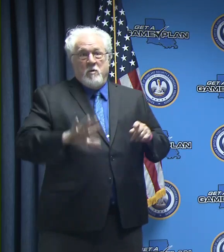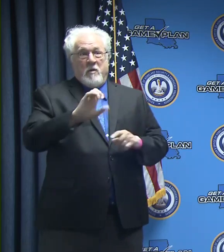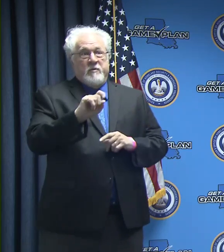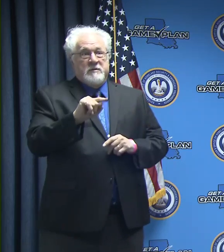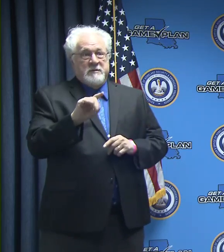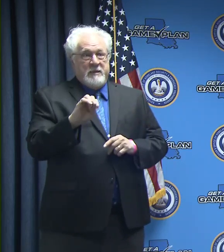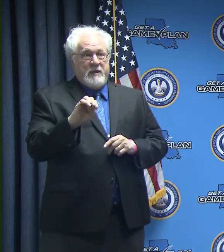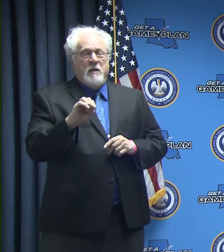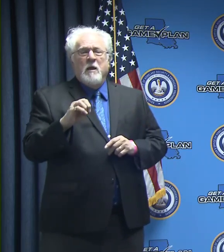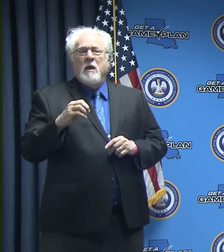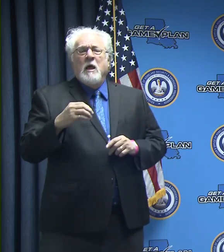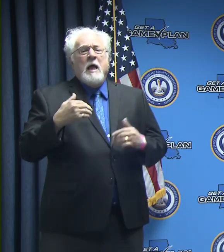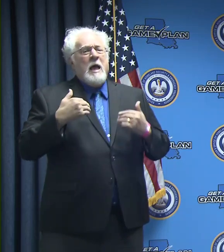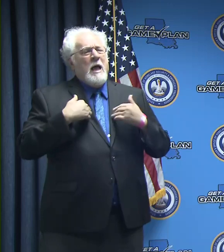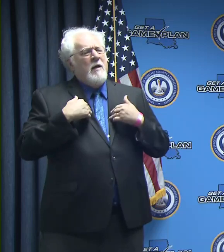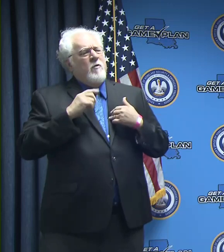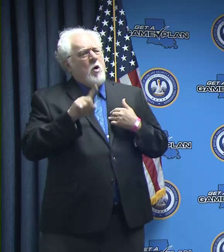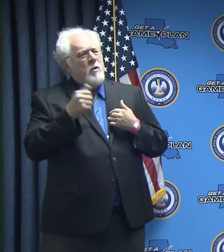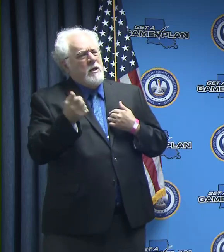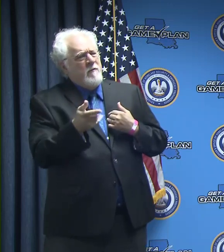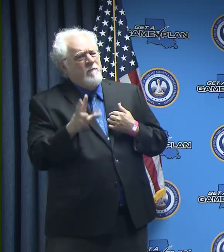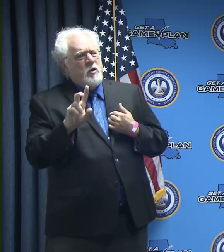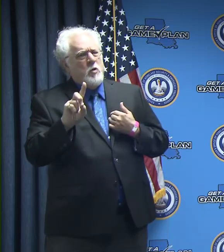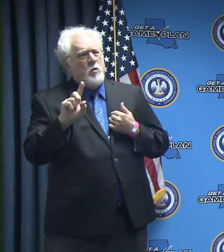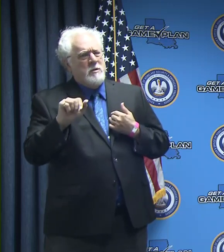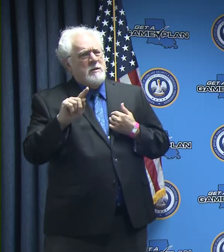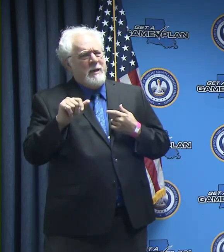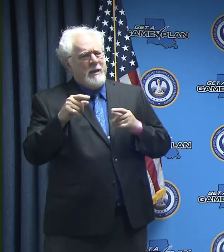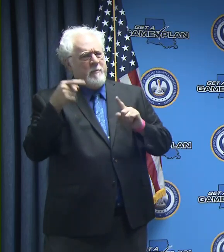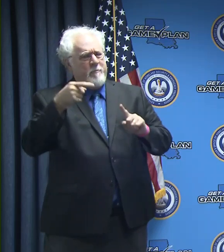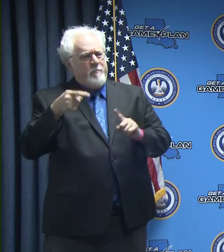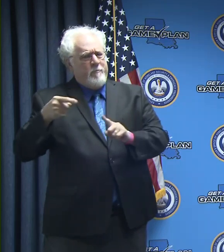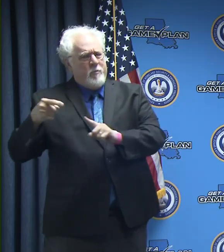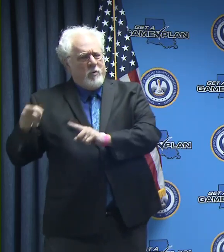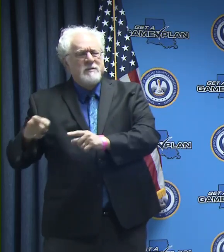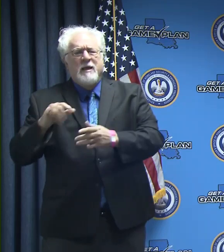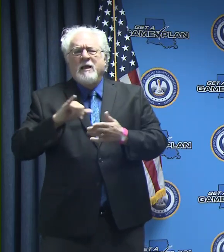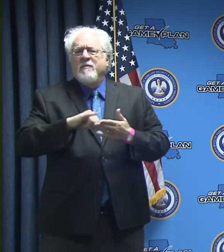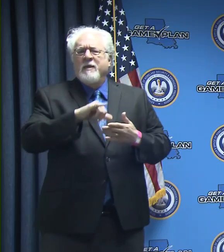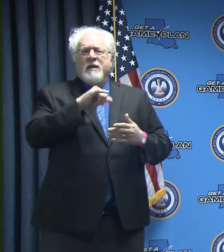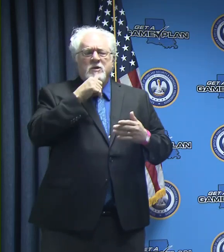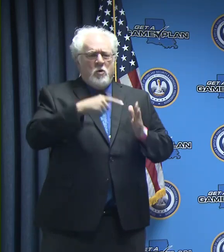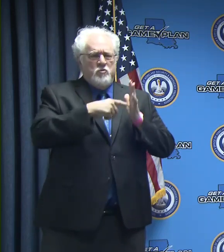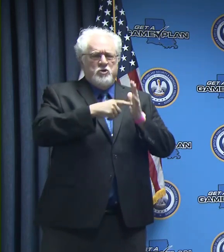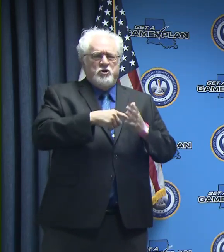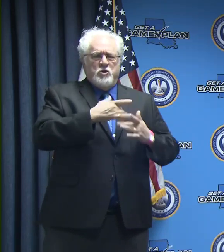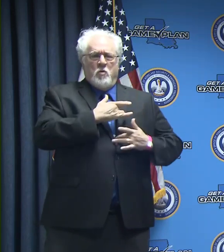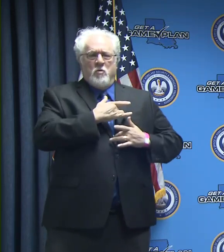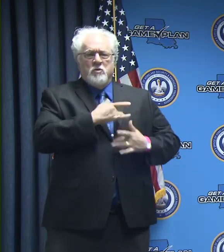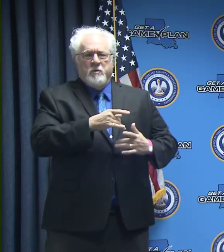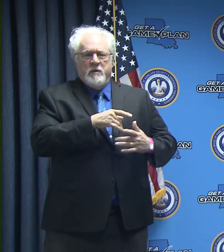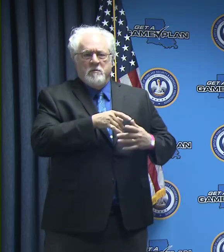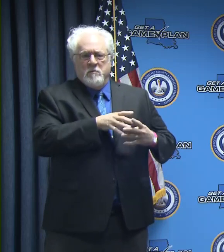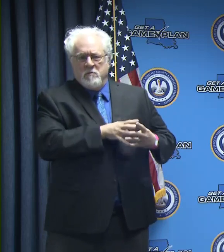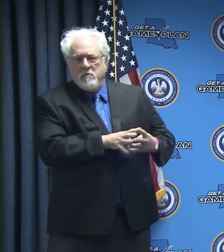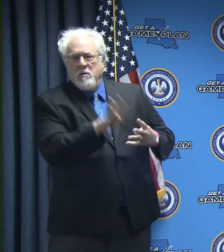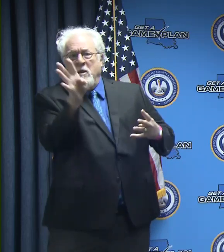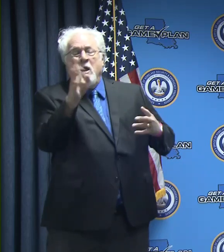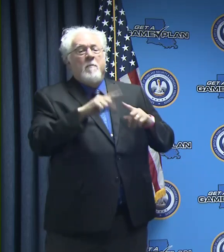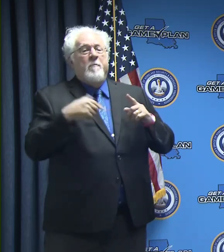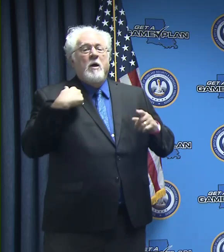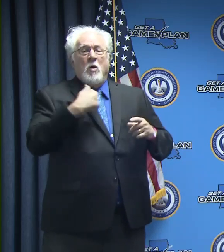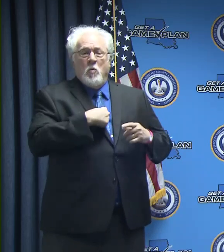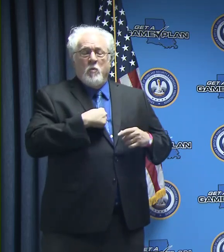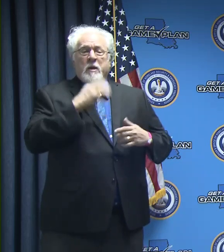Now, we only have a few data points, and they don't quite constitute a trend yet, but we believe that